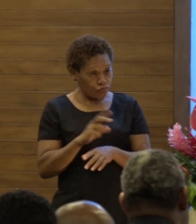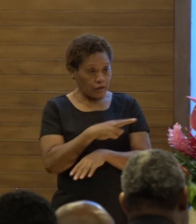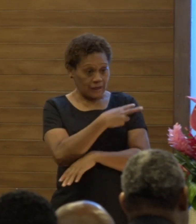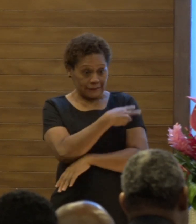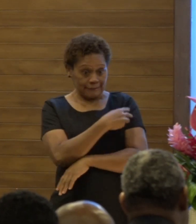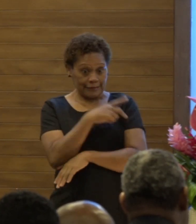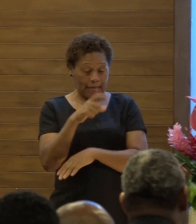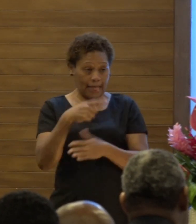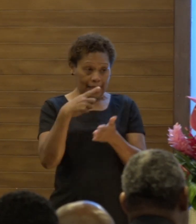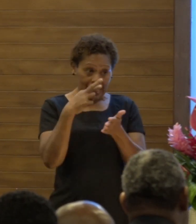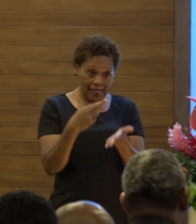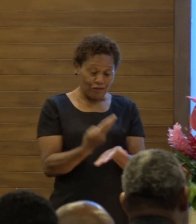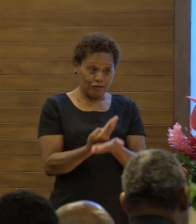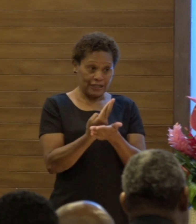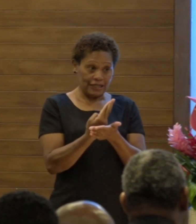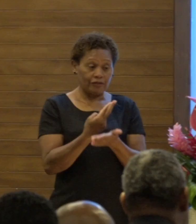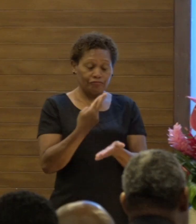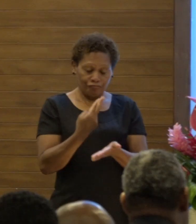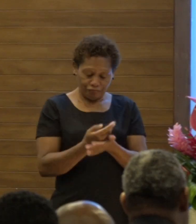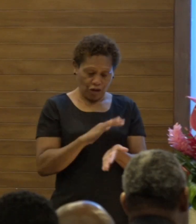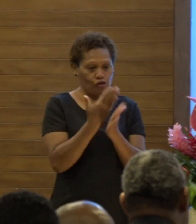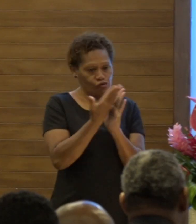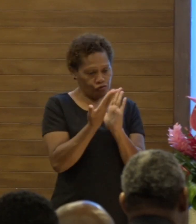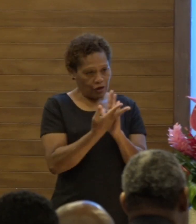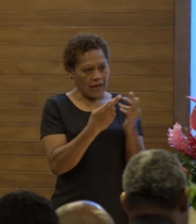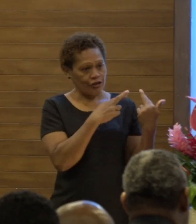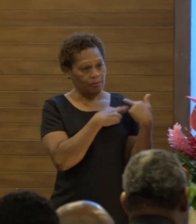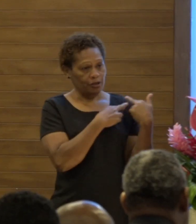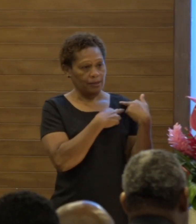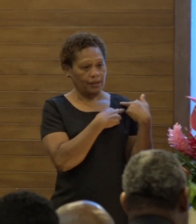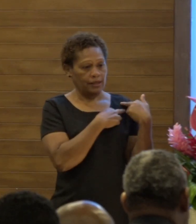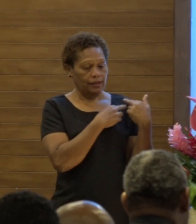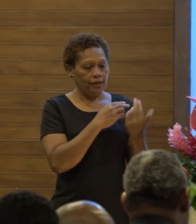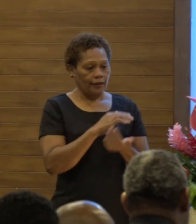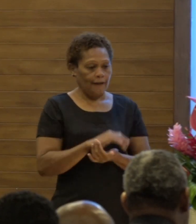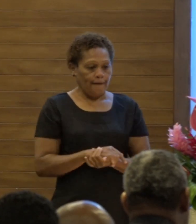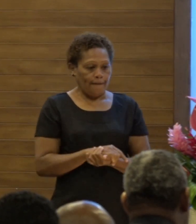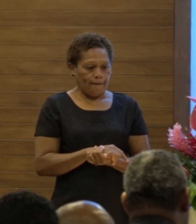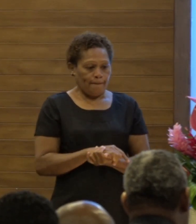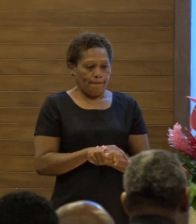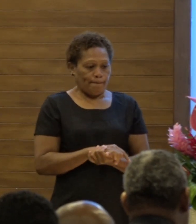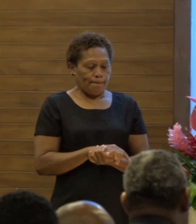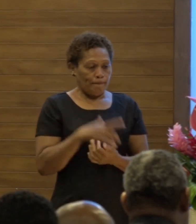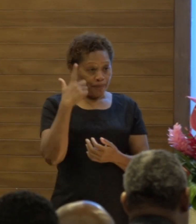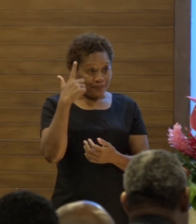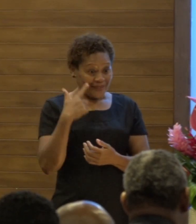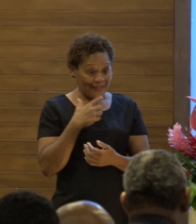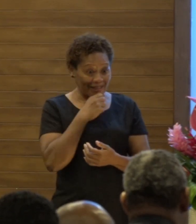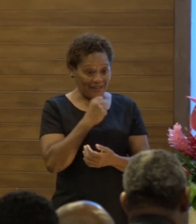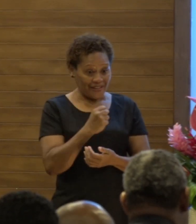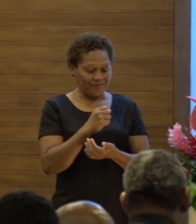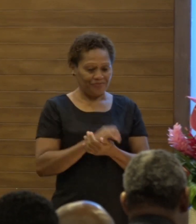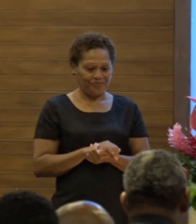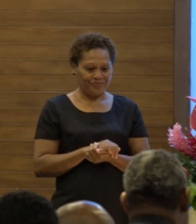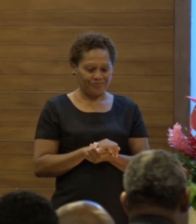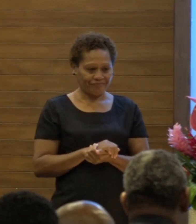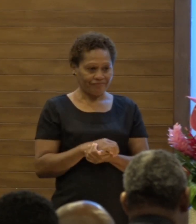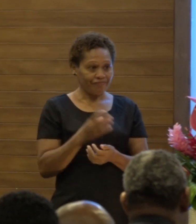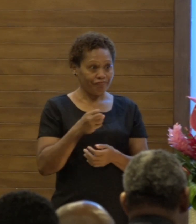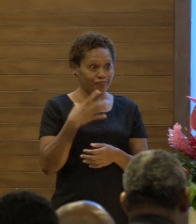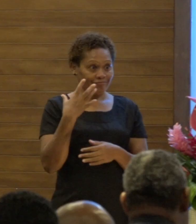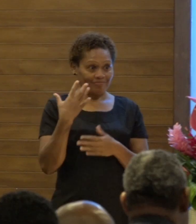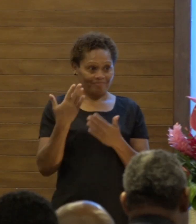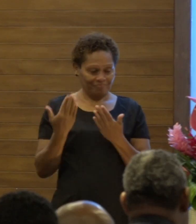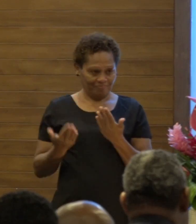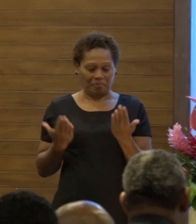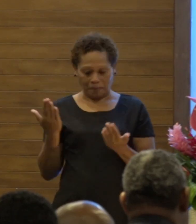and resilience are shared responsibilities. Ladies and gentlemen, without further ado, it gives me